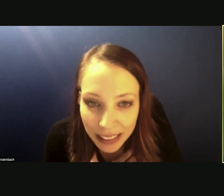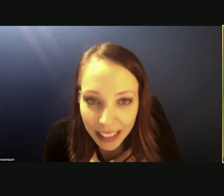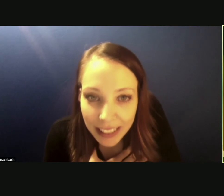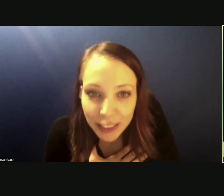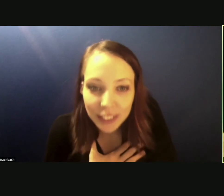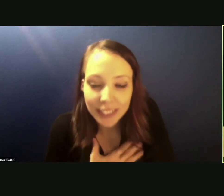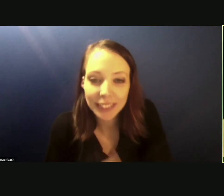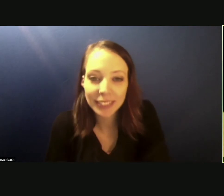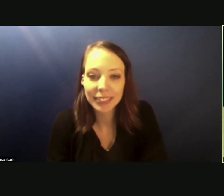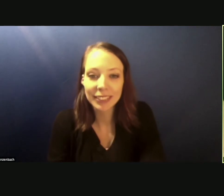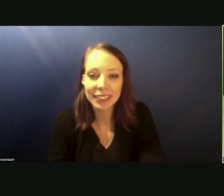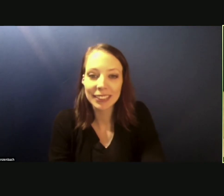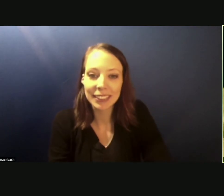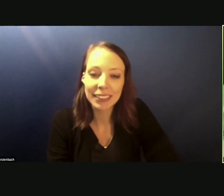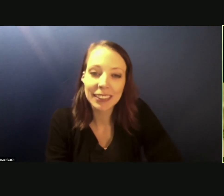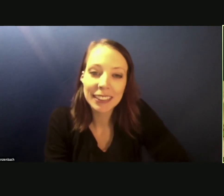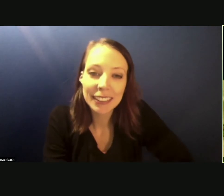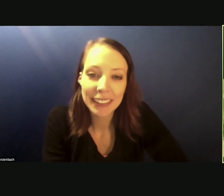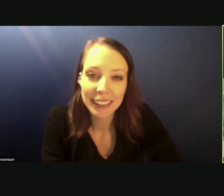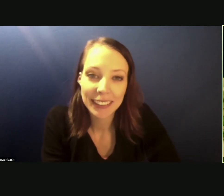my gosh.